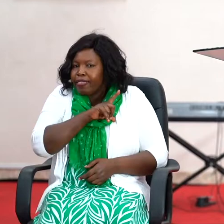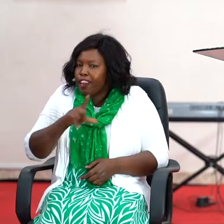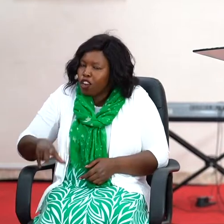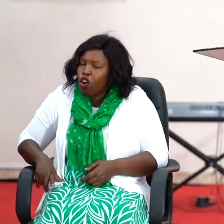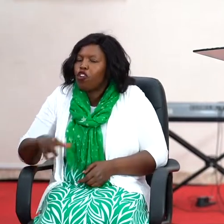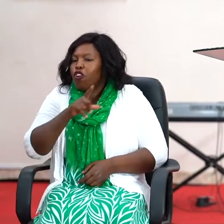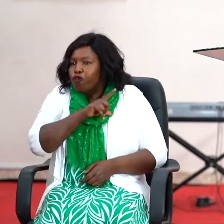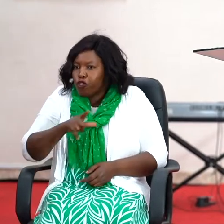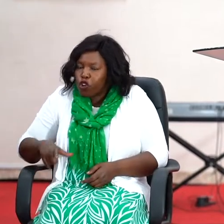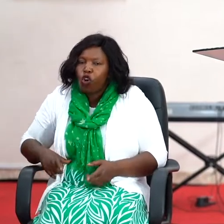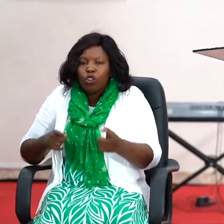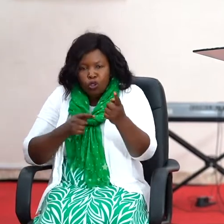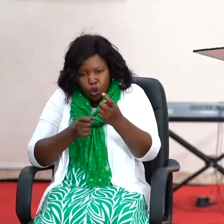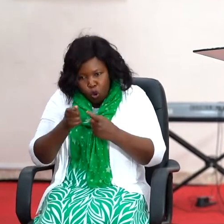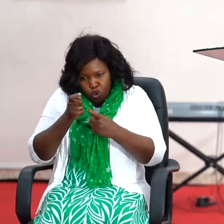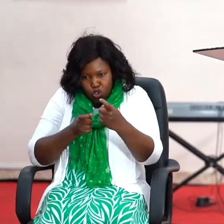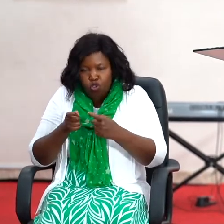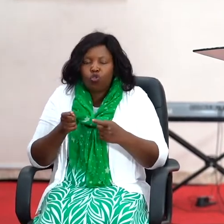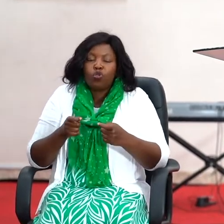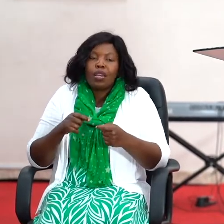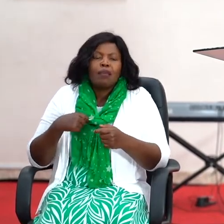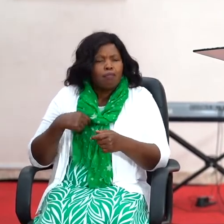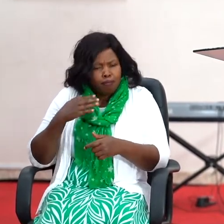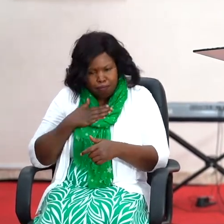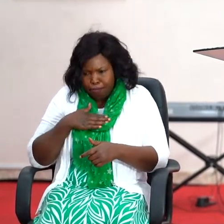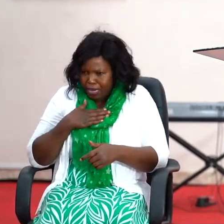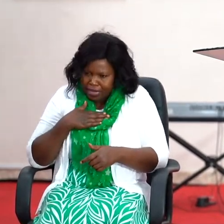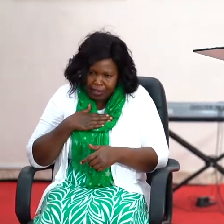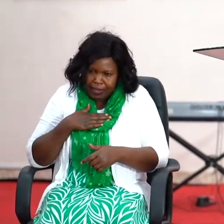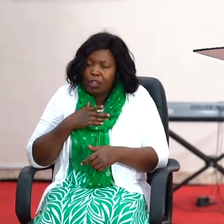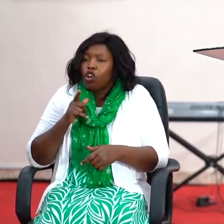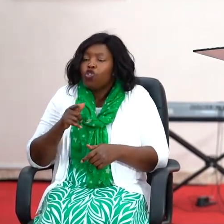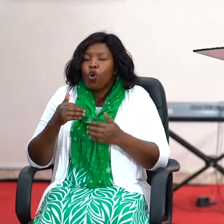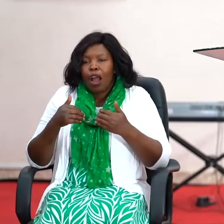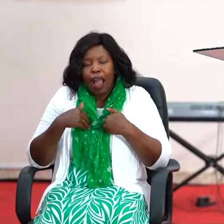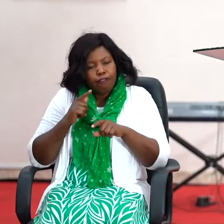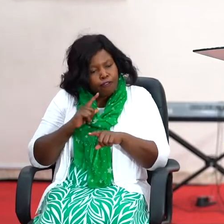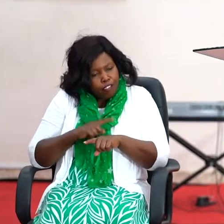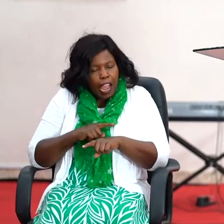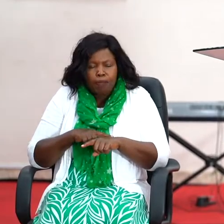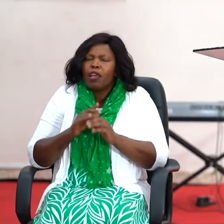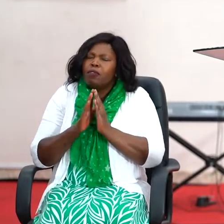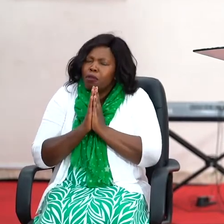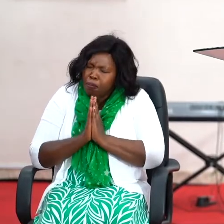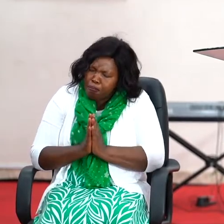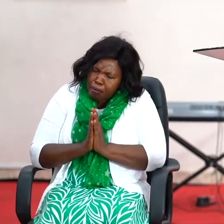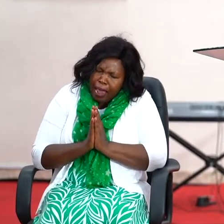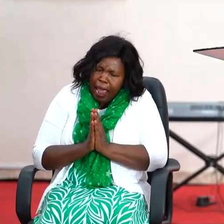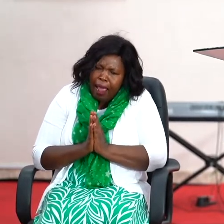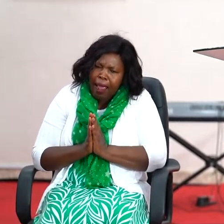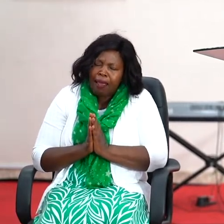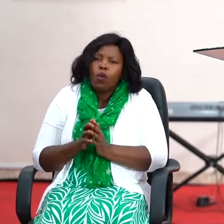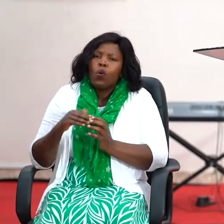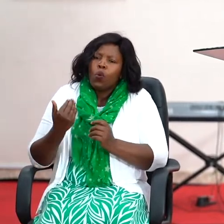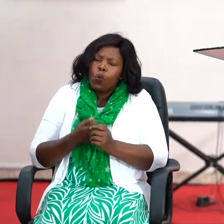reigned. And so I urge you and I request you that you make time for prayers of intercessions. We